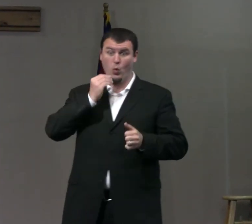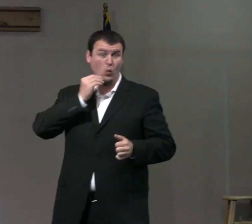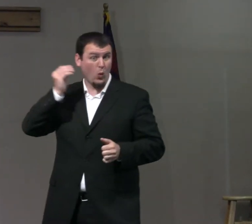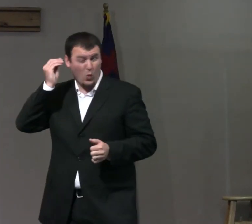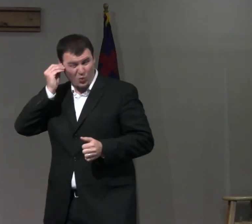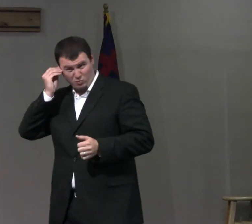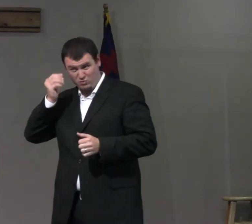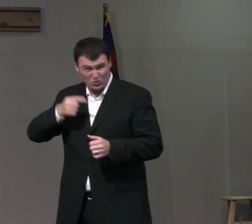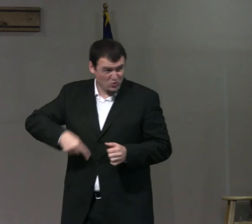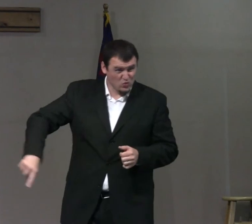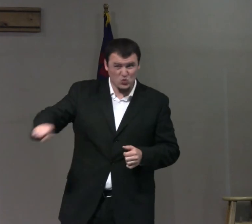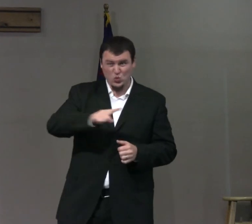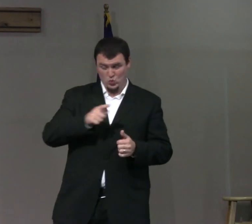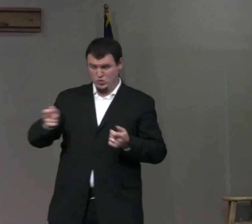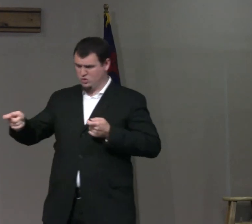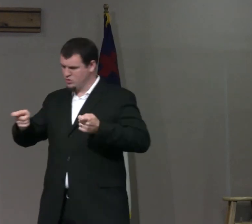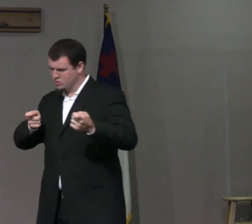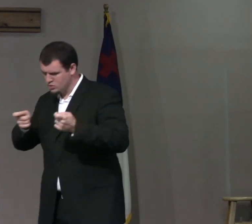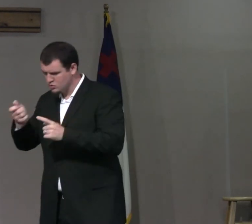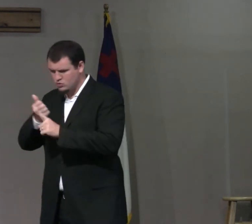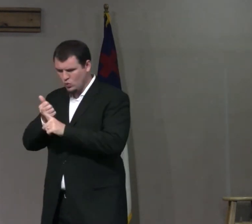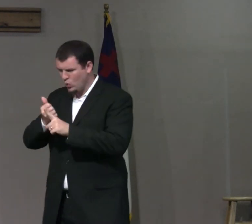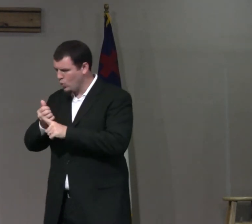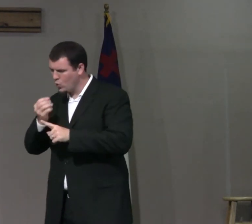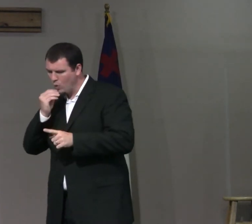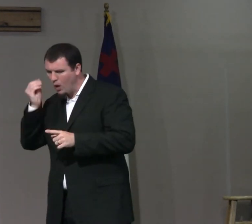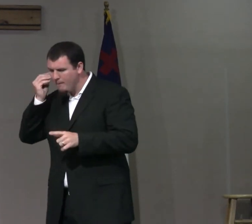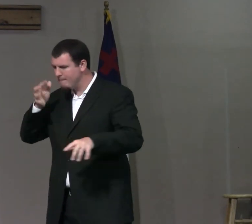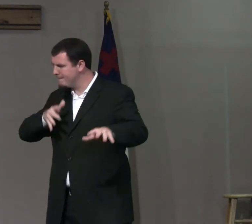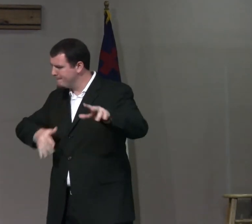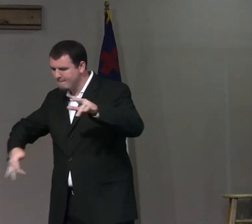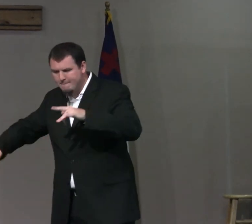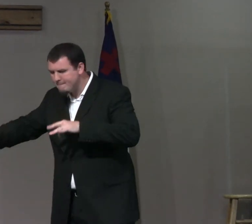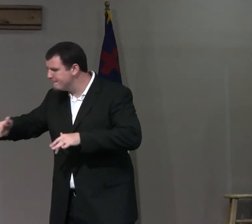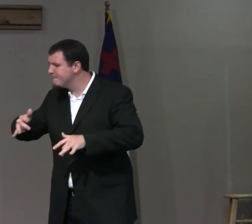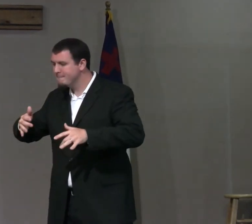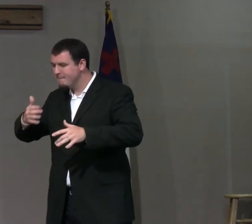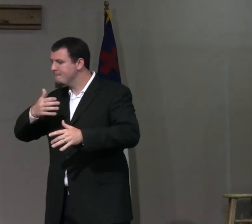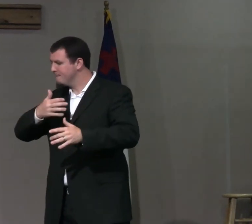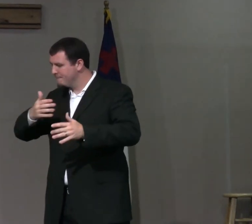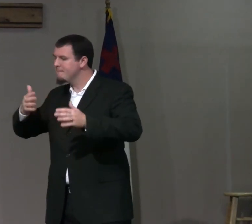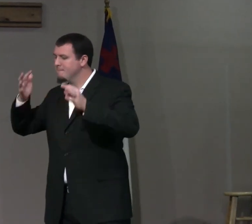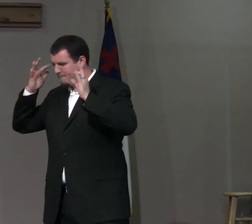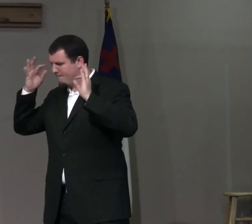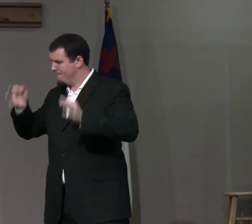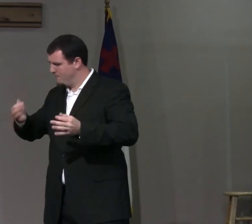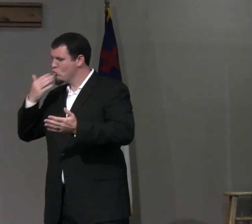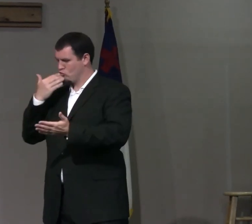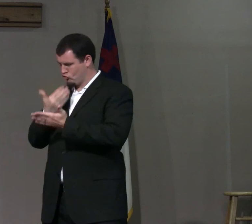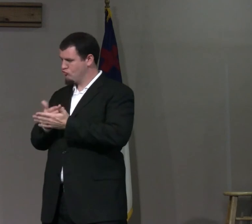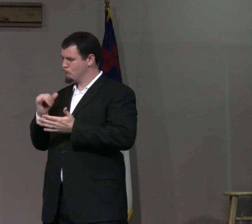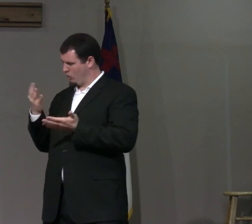But whatever my skills are, I can bring that to the church. It's like, what are you doing at home?